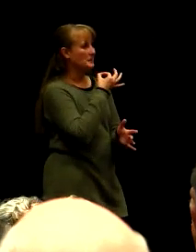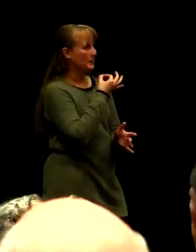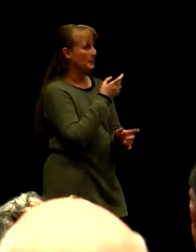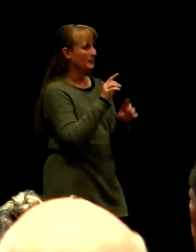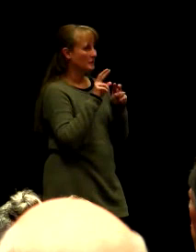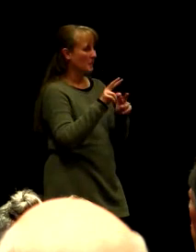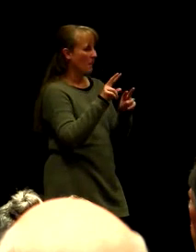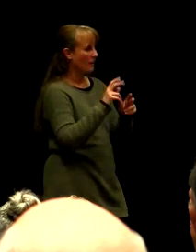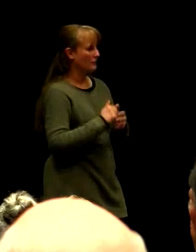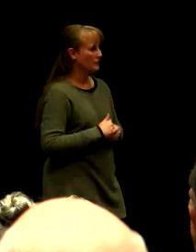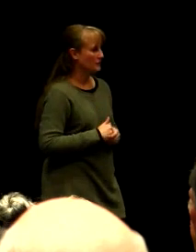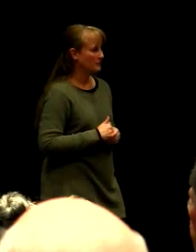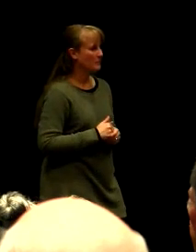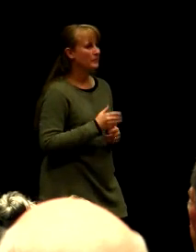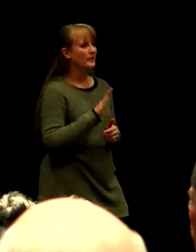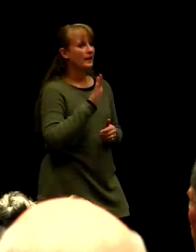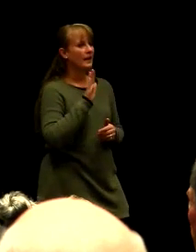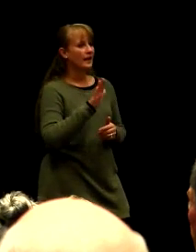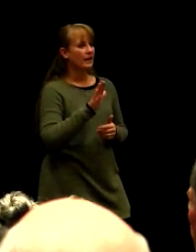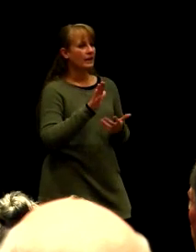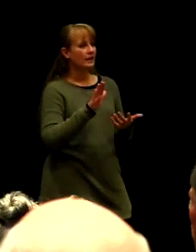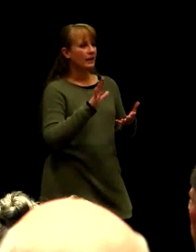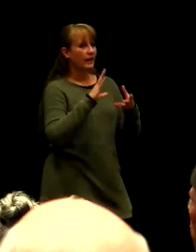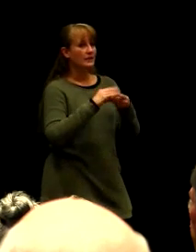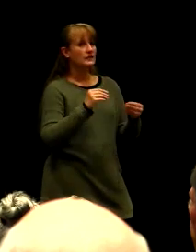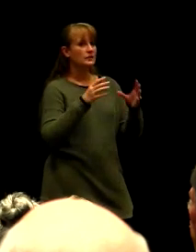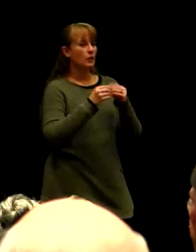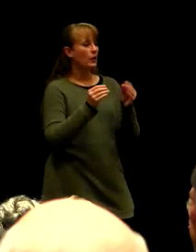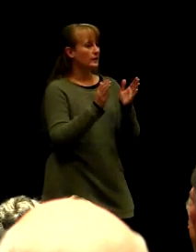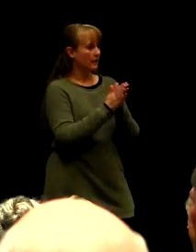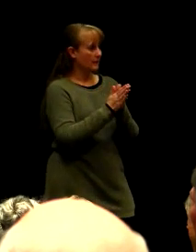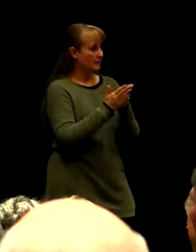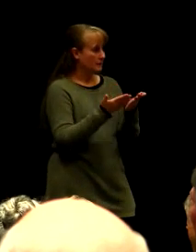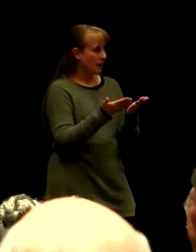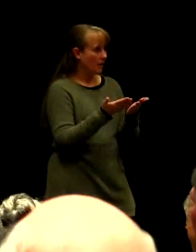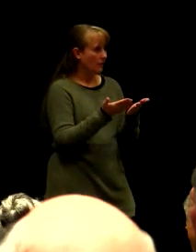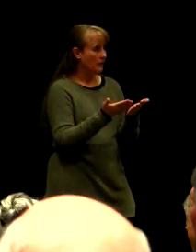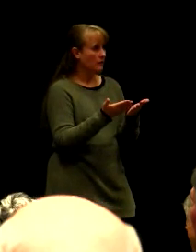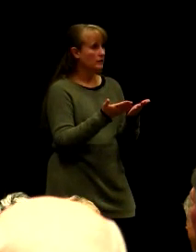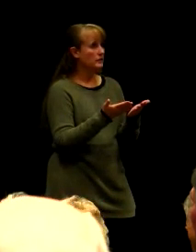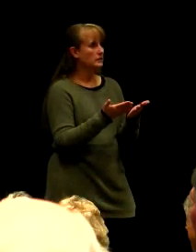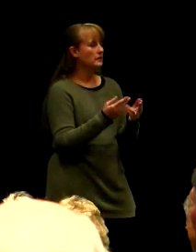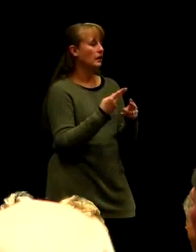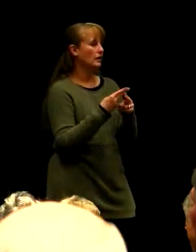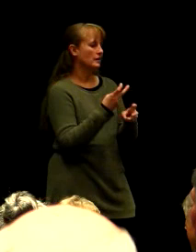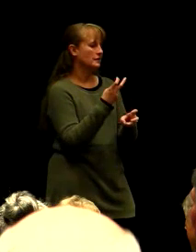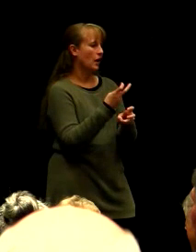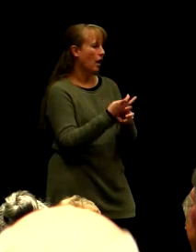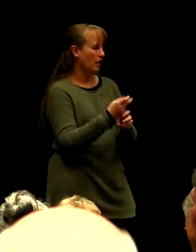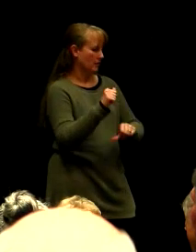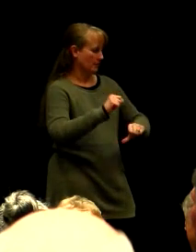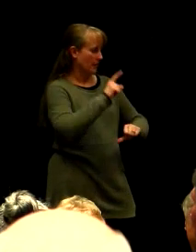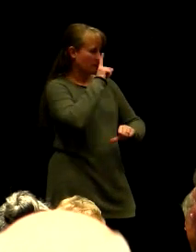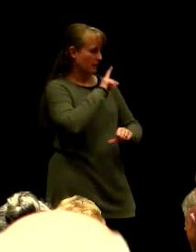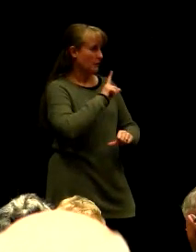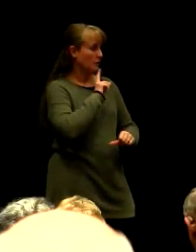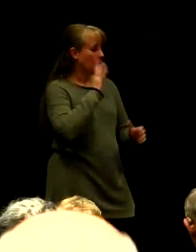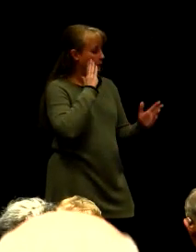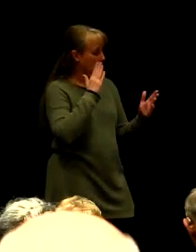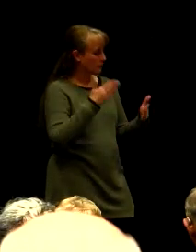television. And his stories and his novels are as hard science fiction. So he really was attentive